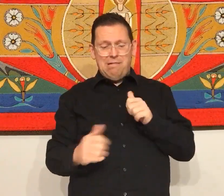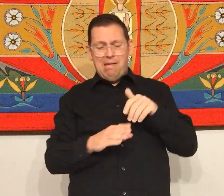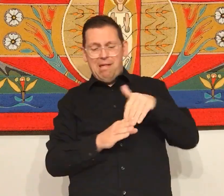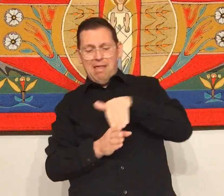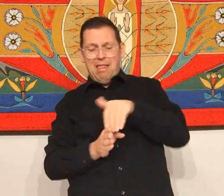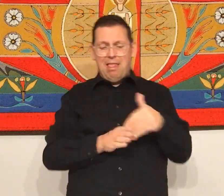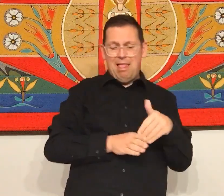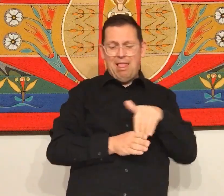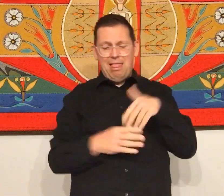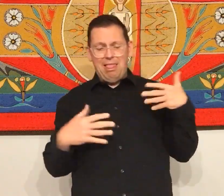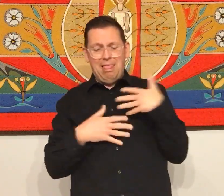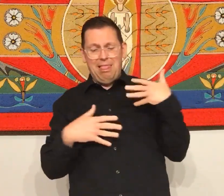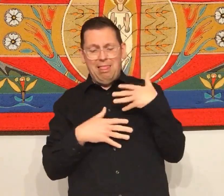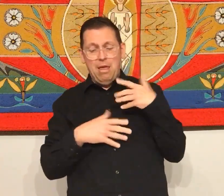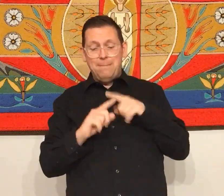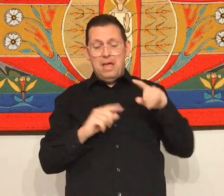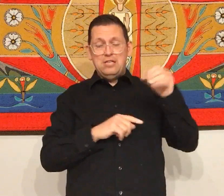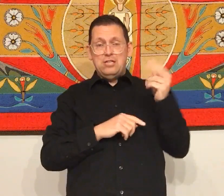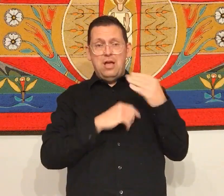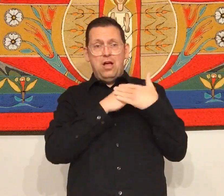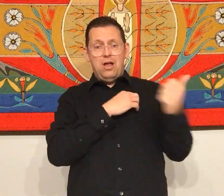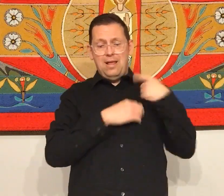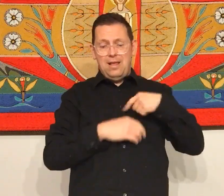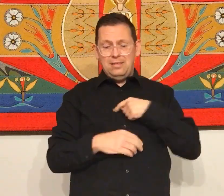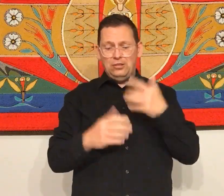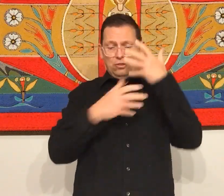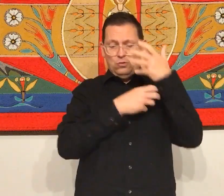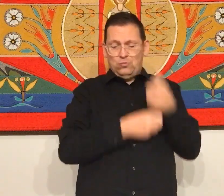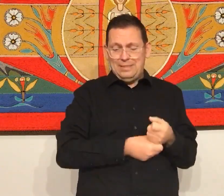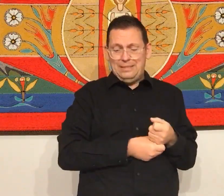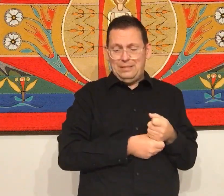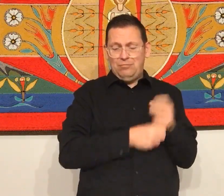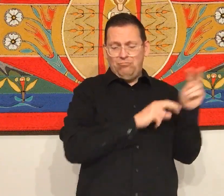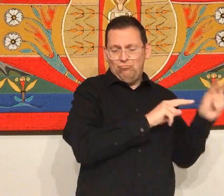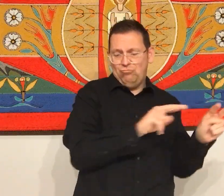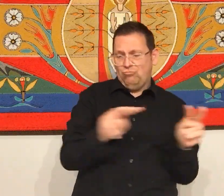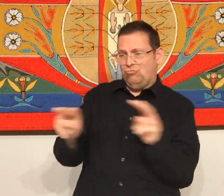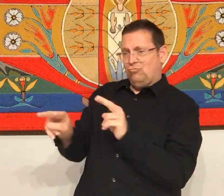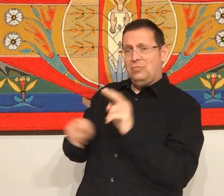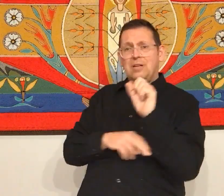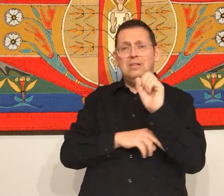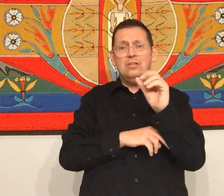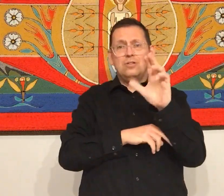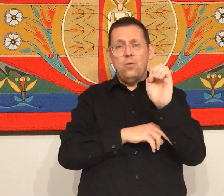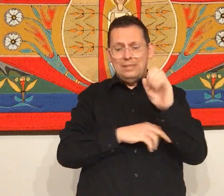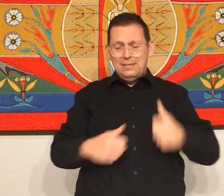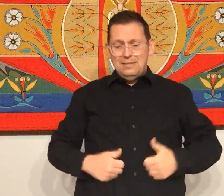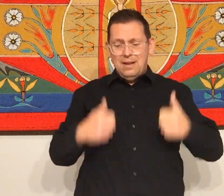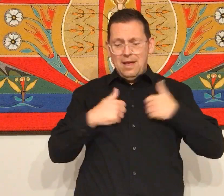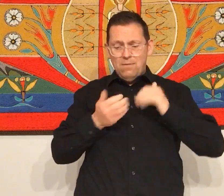And although this transformation may be filled with uncertainty and fear, John is calling us to trust, to turn back to